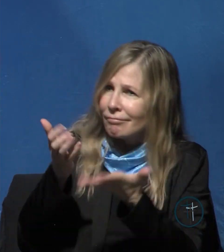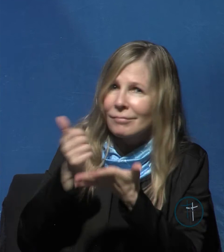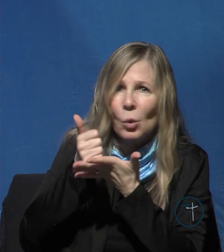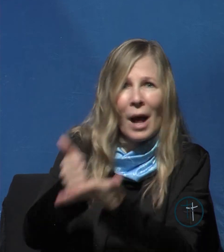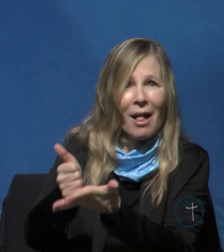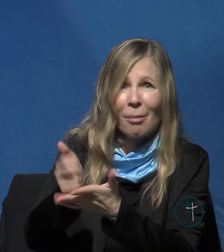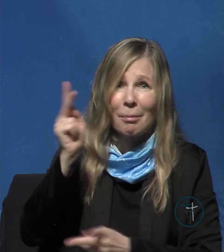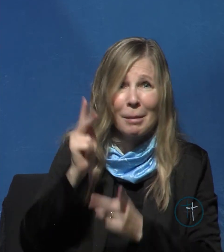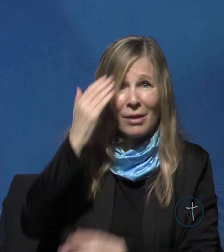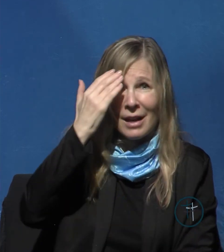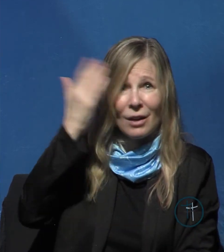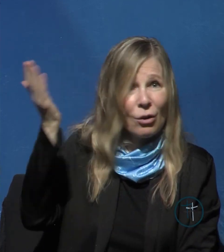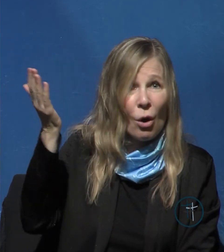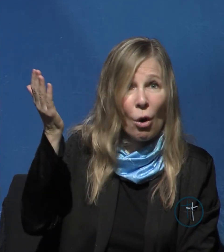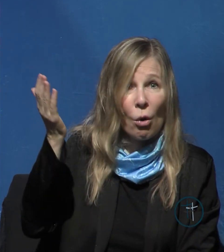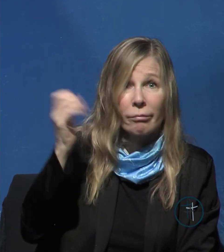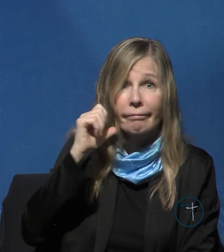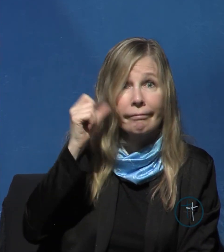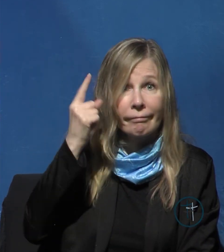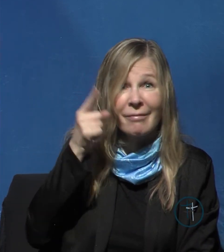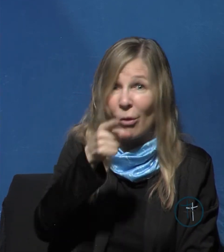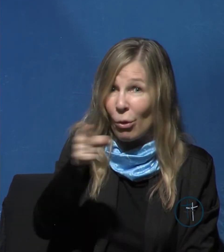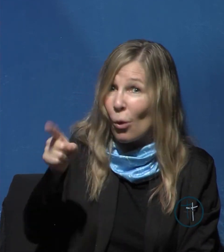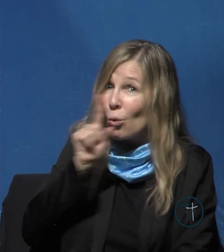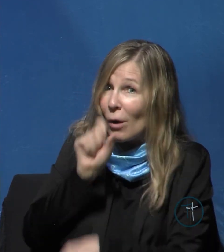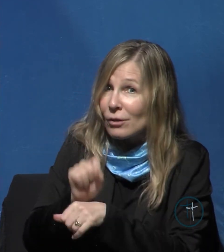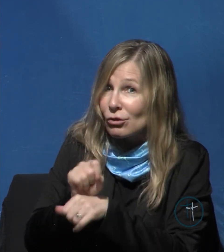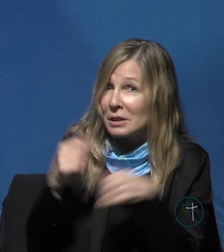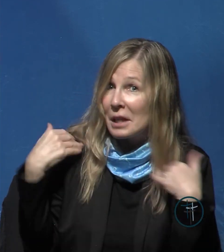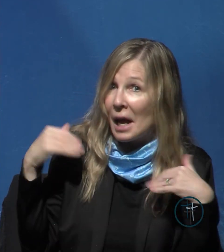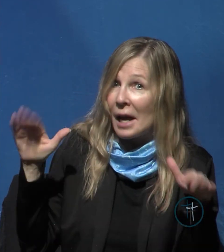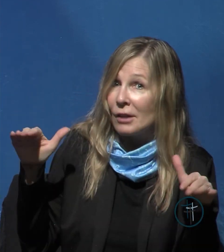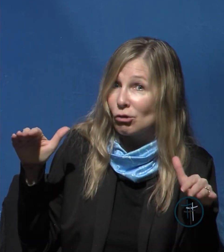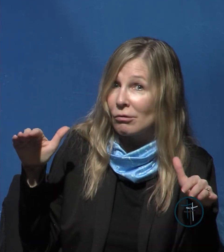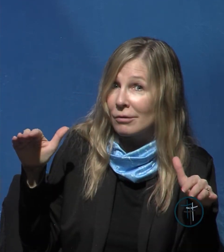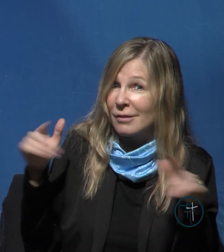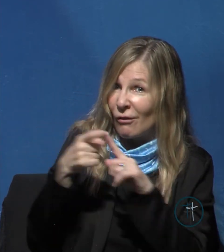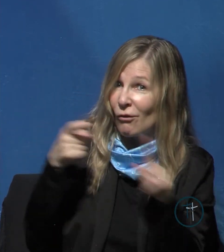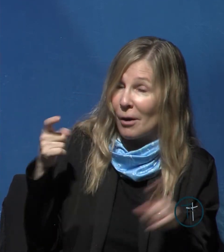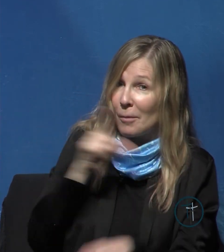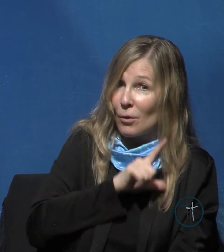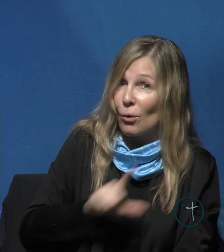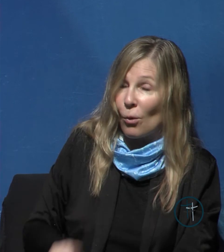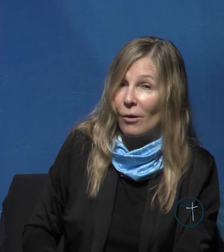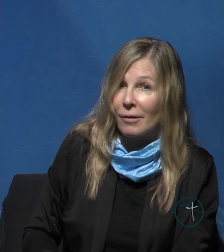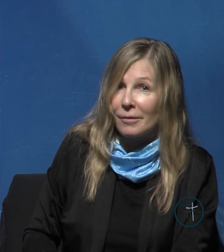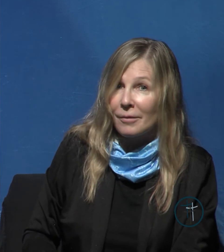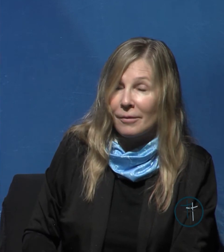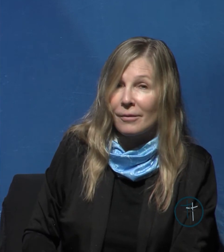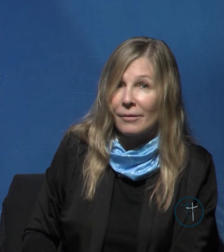these strangers, not realizing they were actually angels of the Lord.